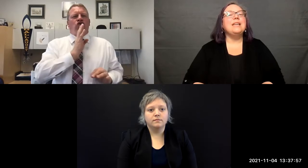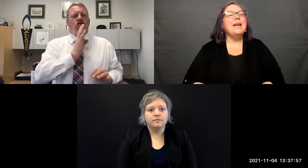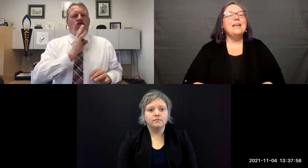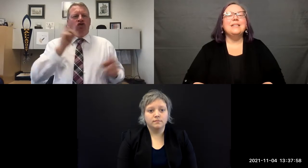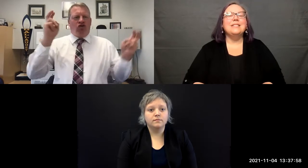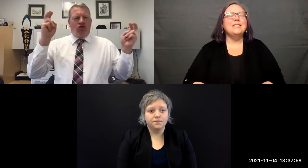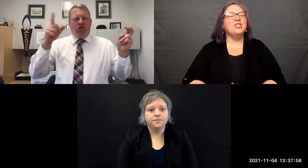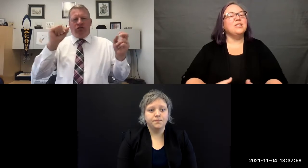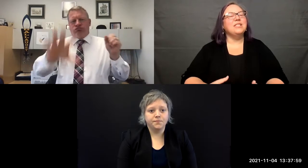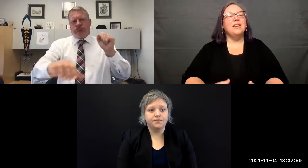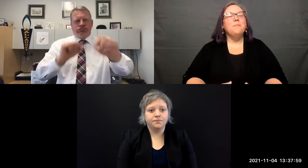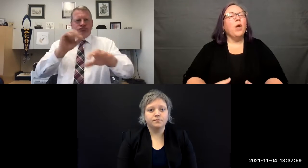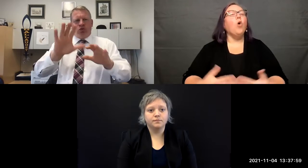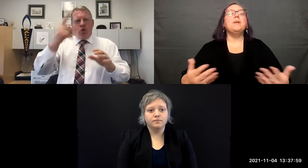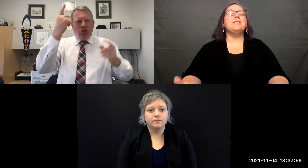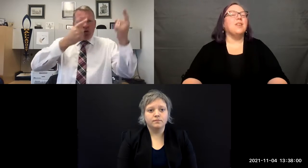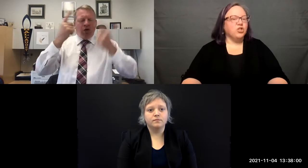today is just open discussion.